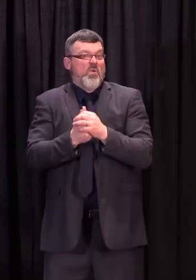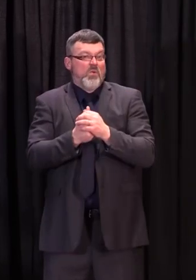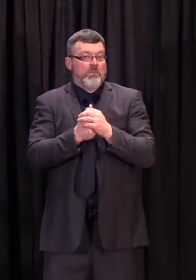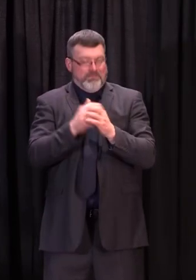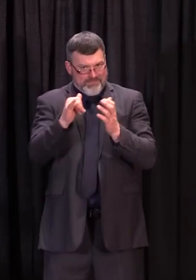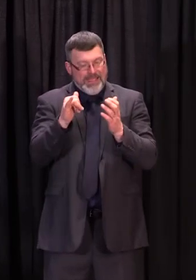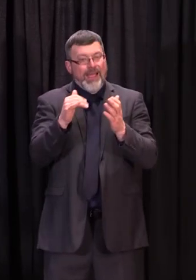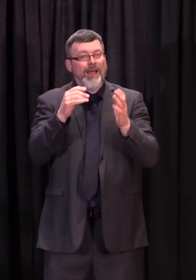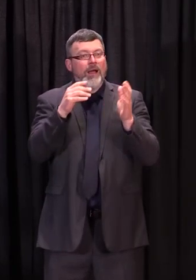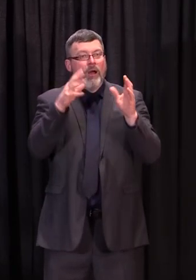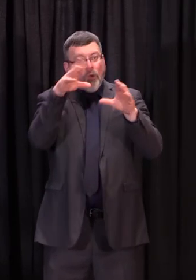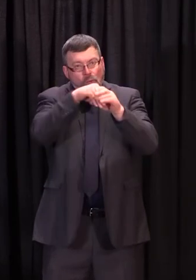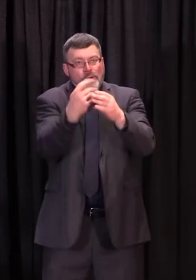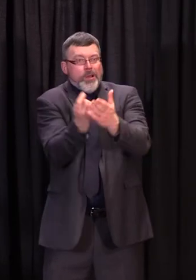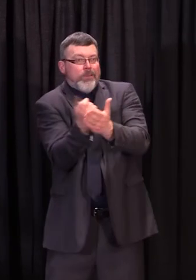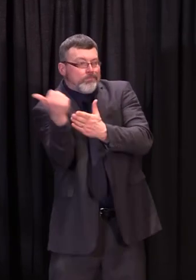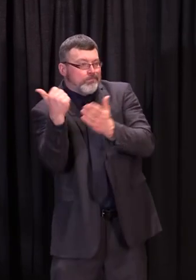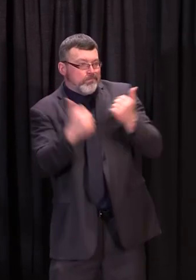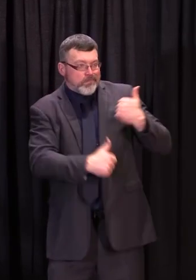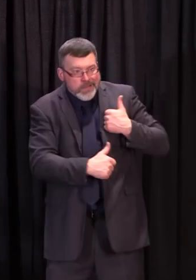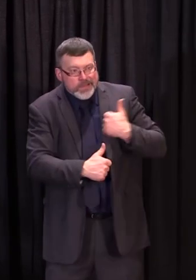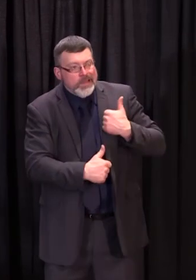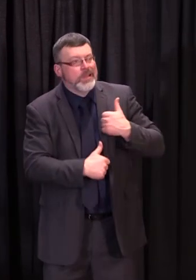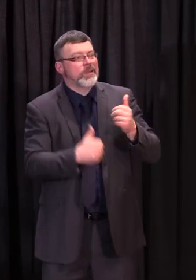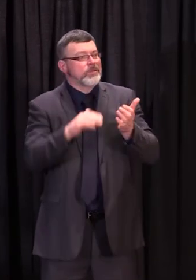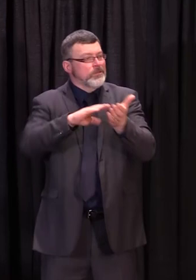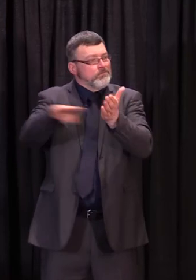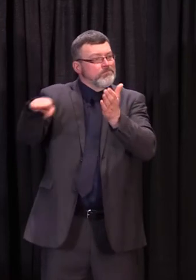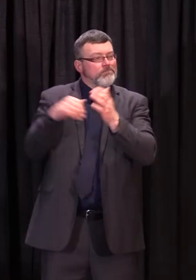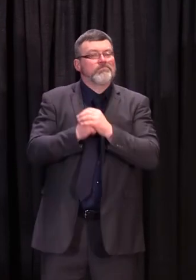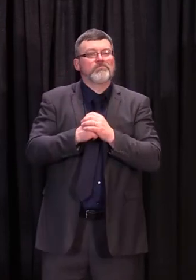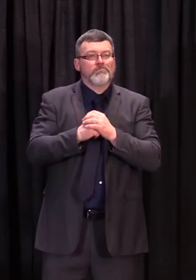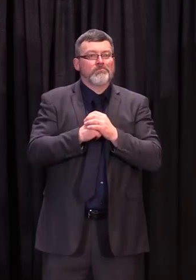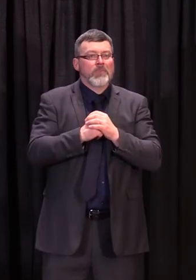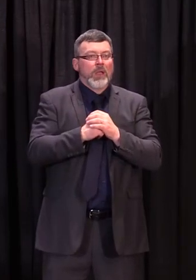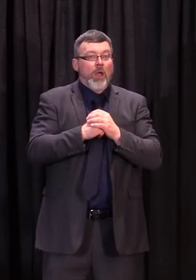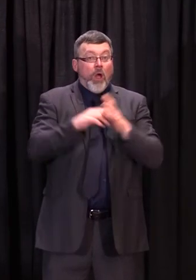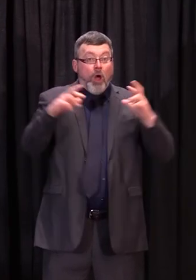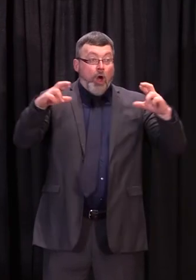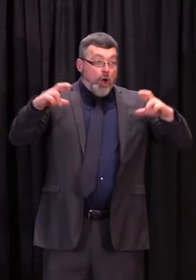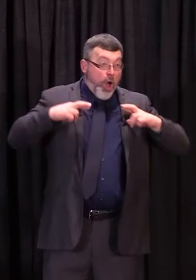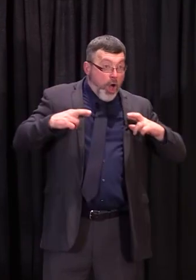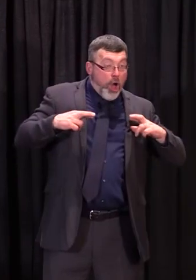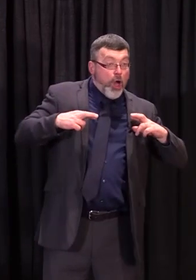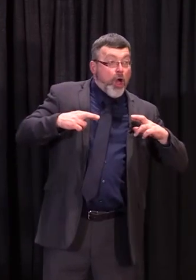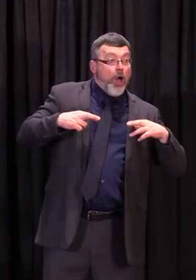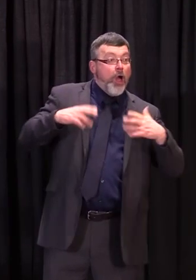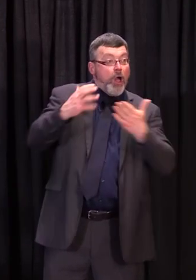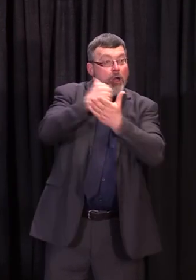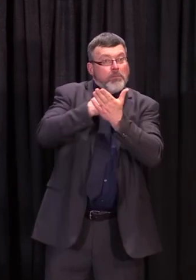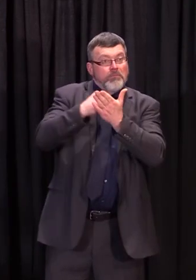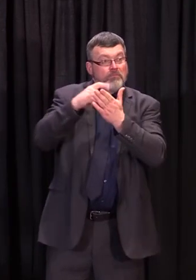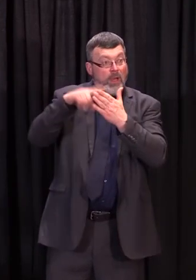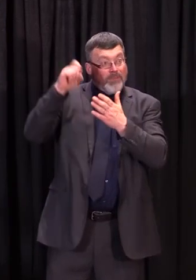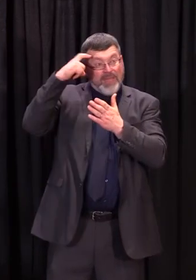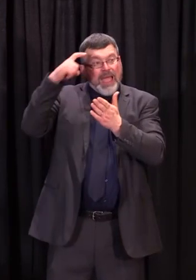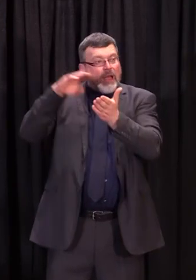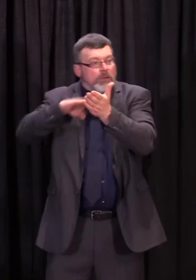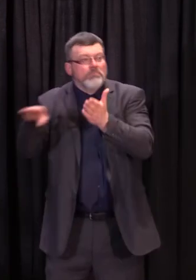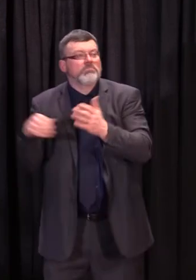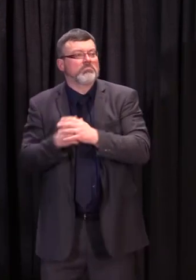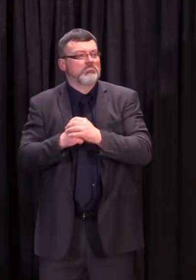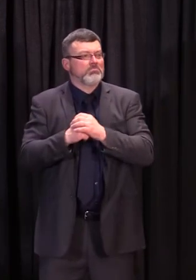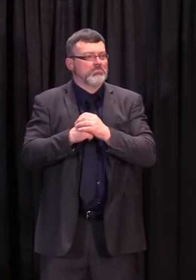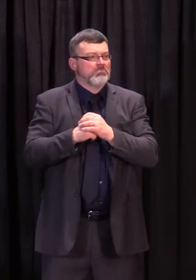military families' retirement income from state taxes, something nearly every other state already does in some way.